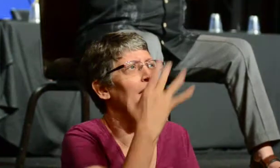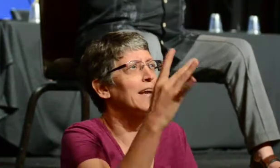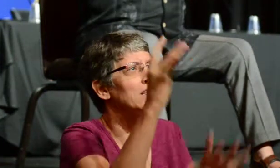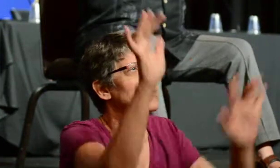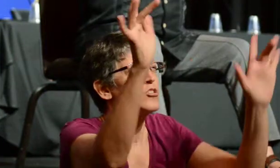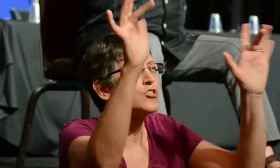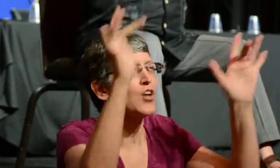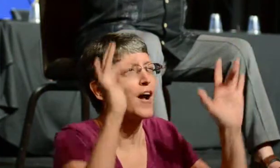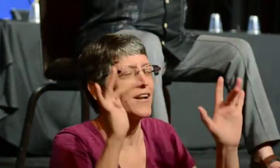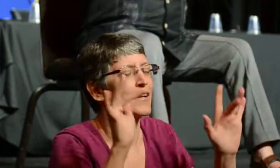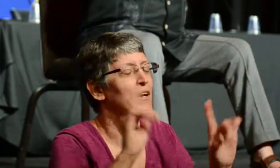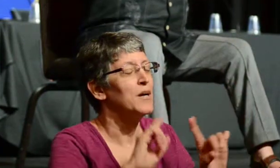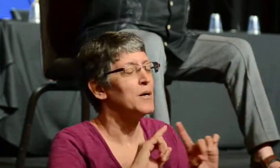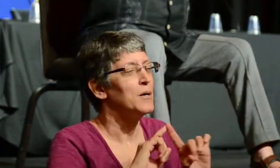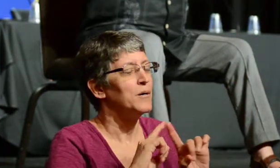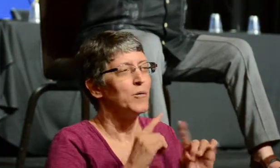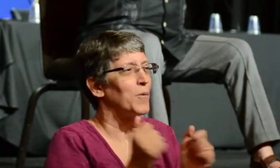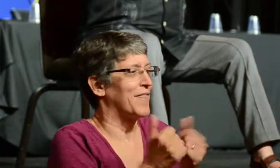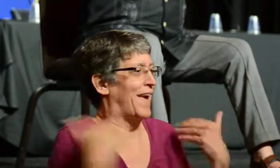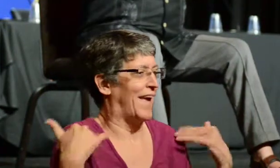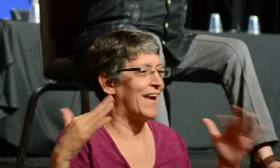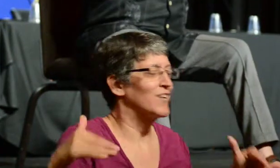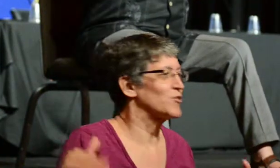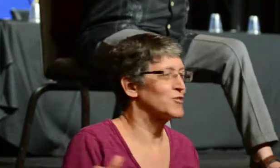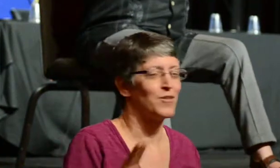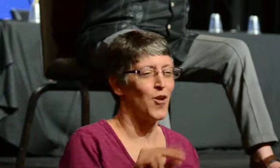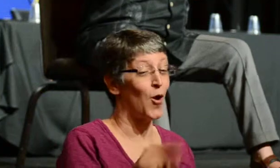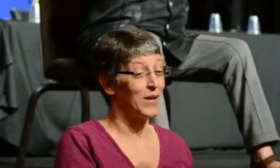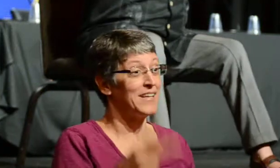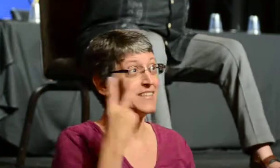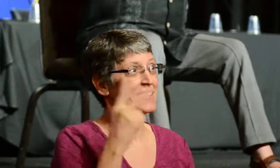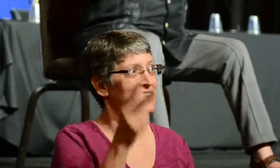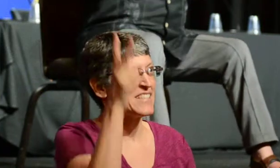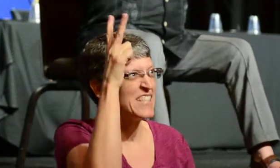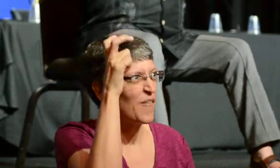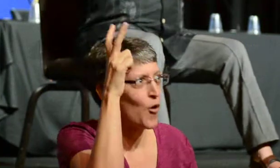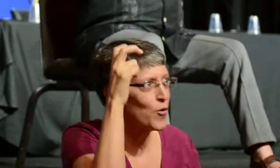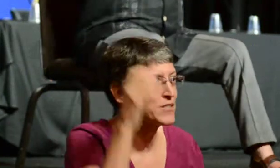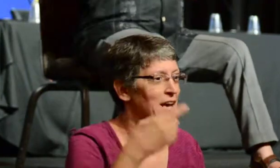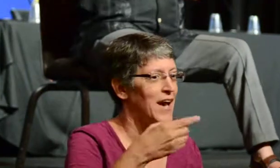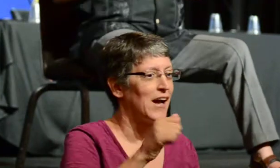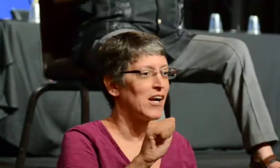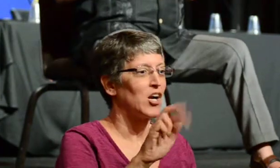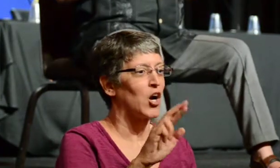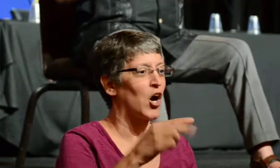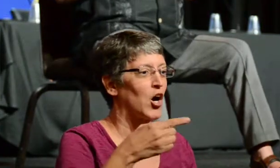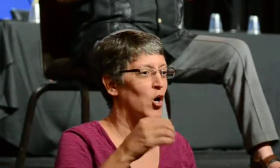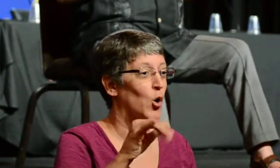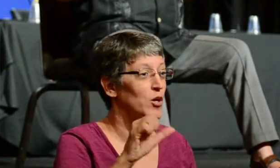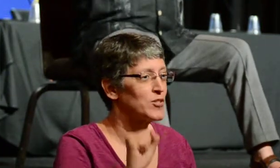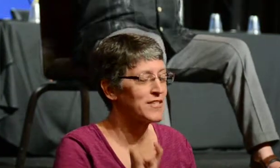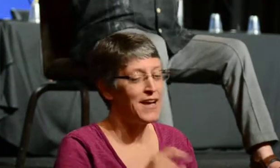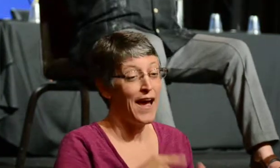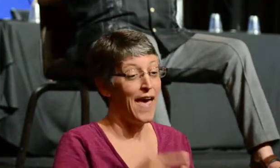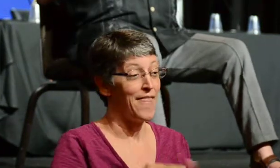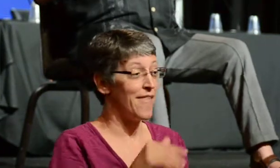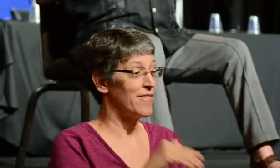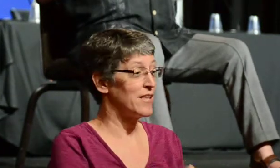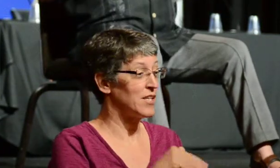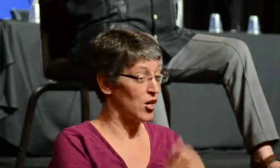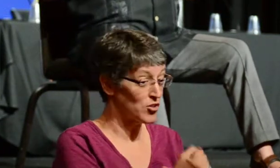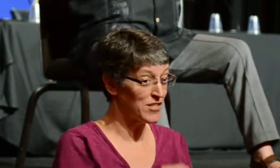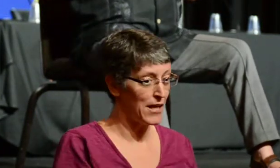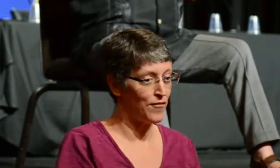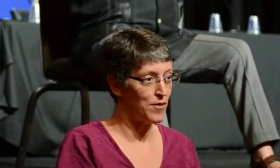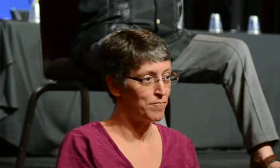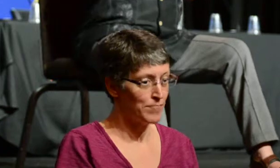tunnel thing with the angels, it's devils and gargoyles, and then the doctors pull him back from death, and he's